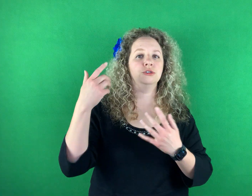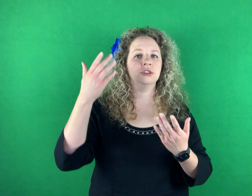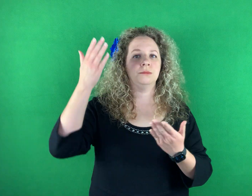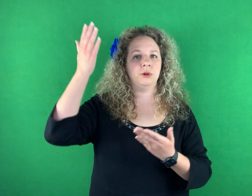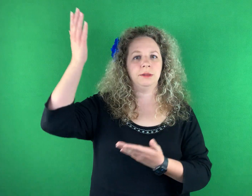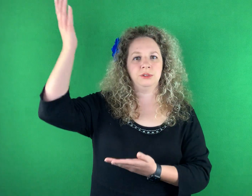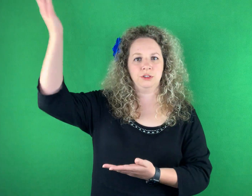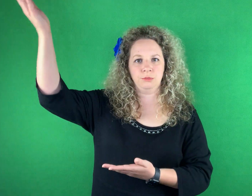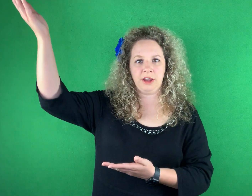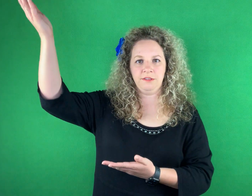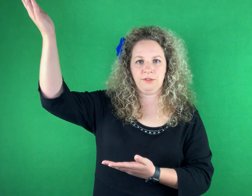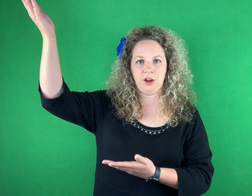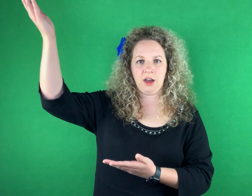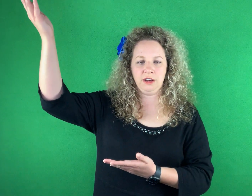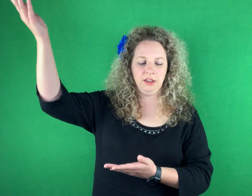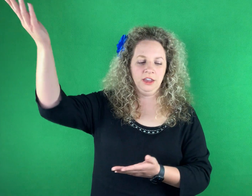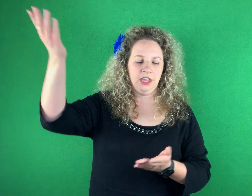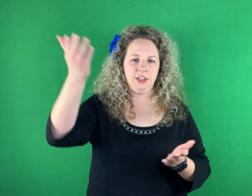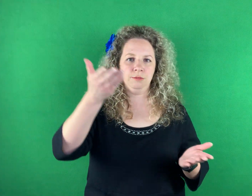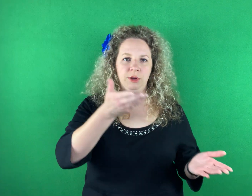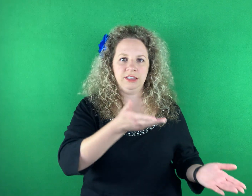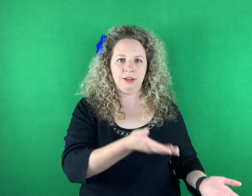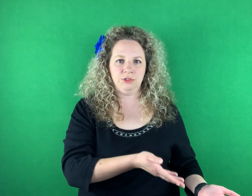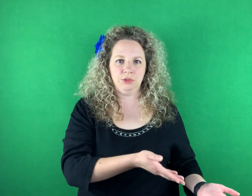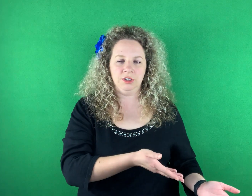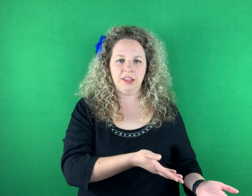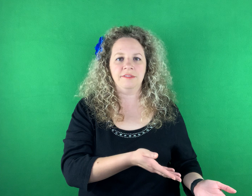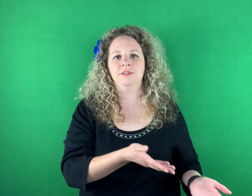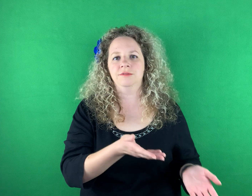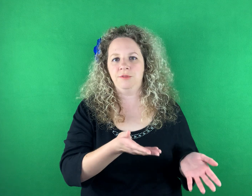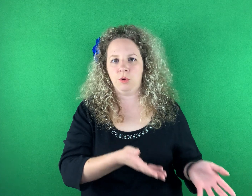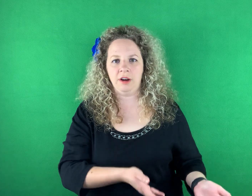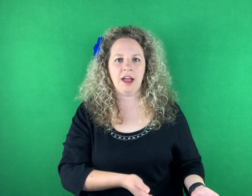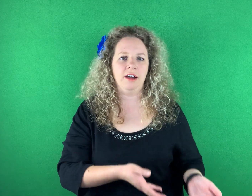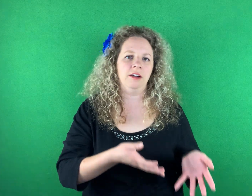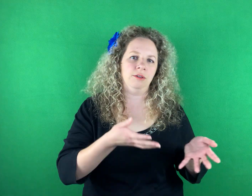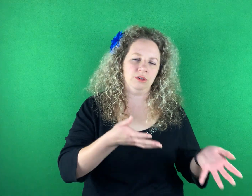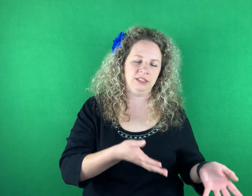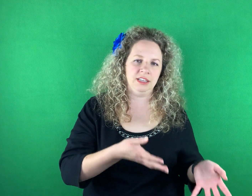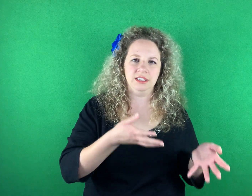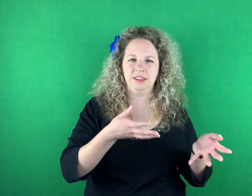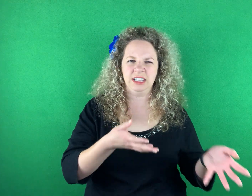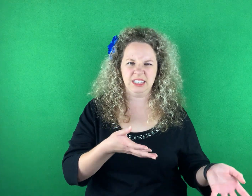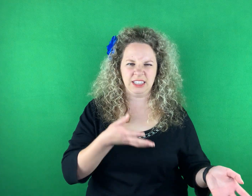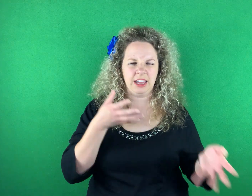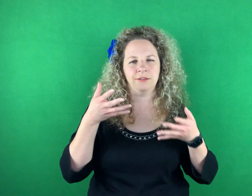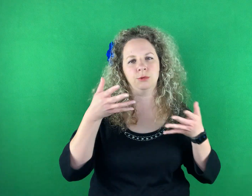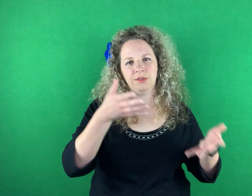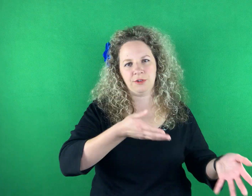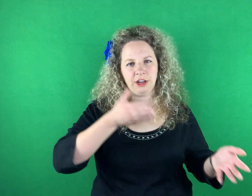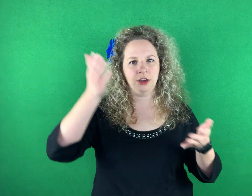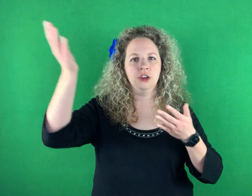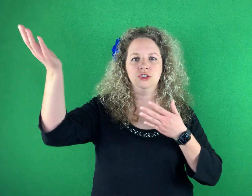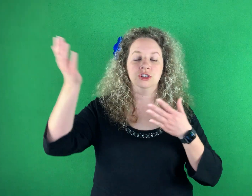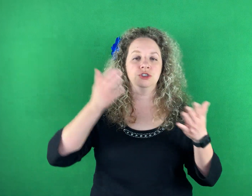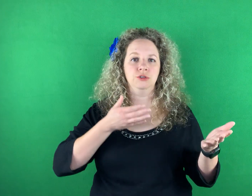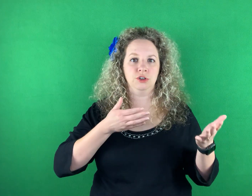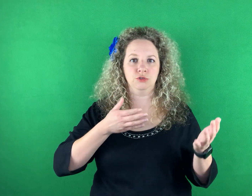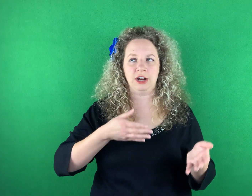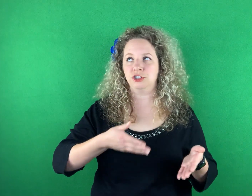usually point up to the right for God, and you point down to the left for hell or Satan, things like that, if you're referring just to a direction